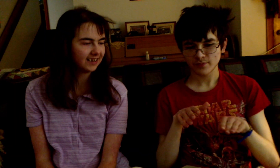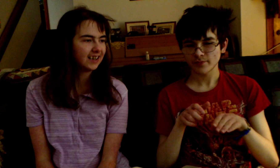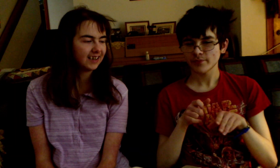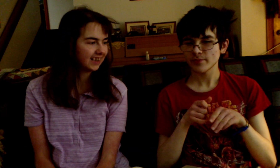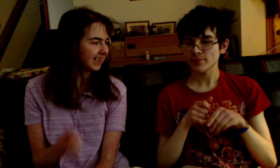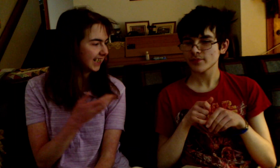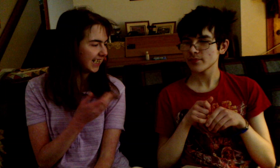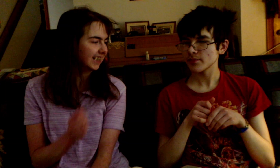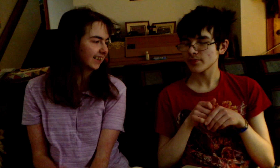Training.